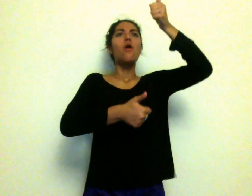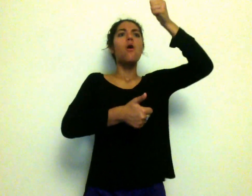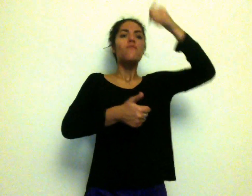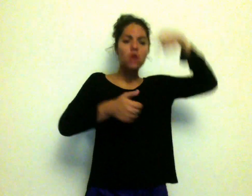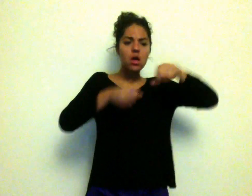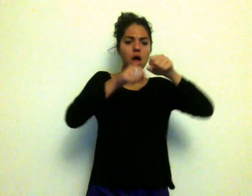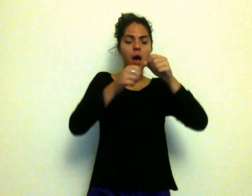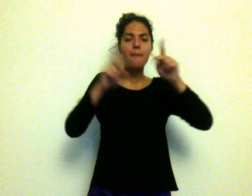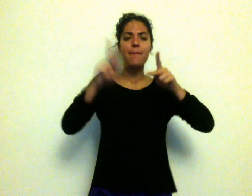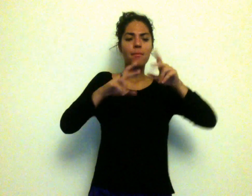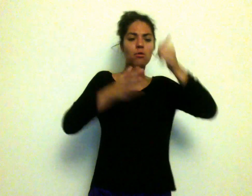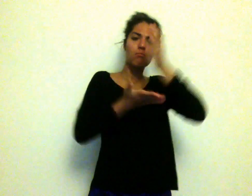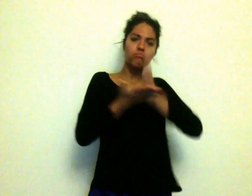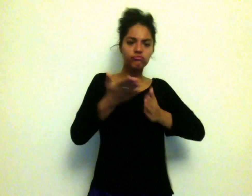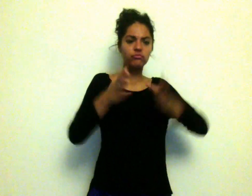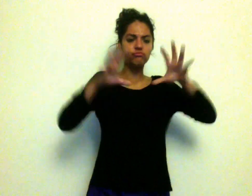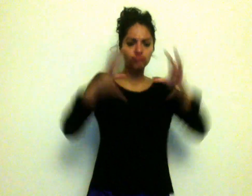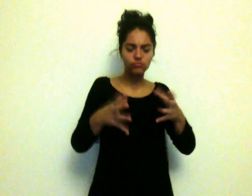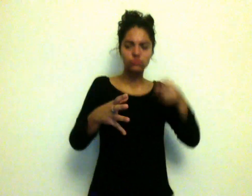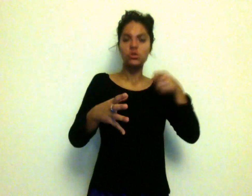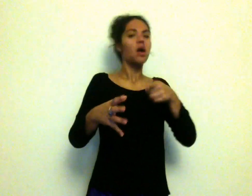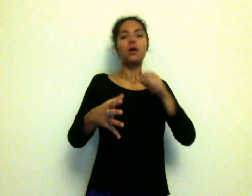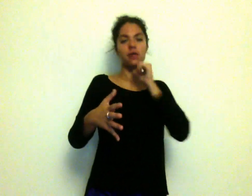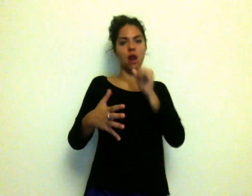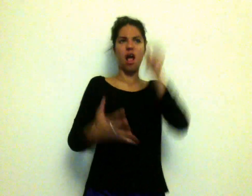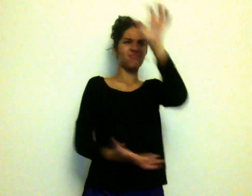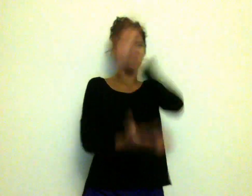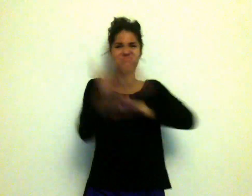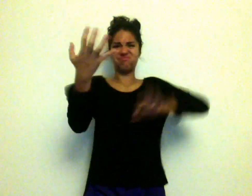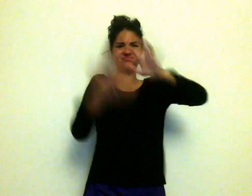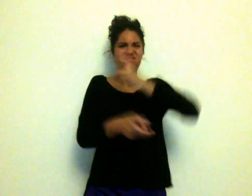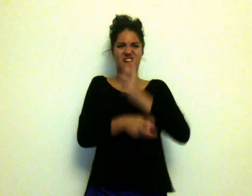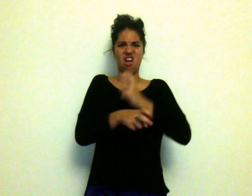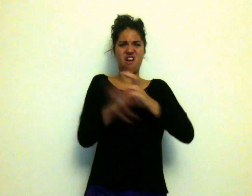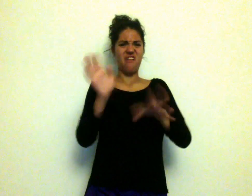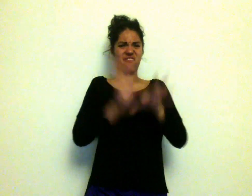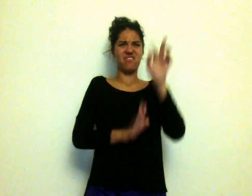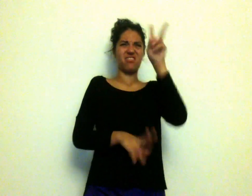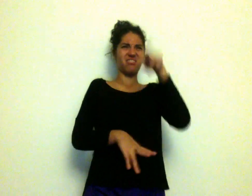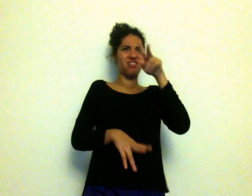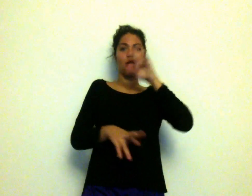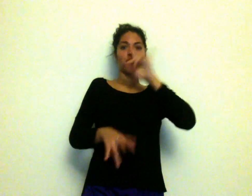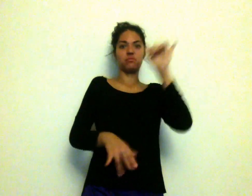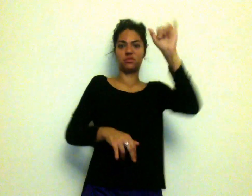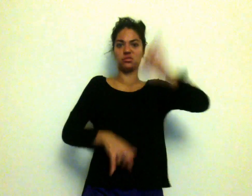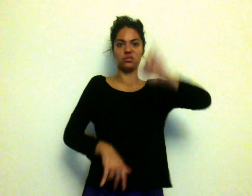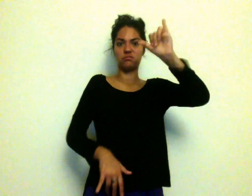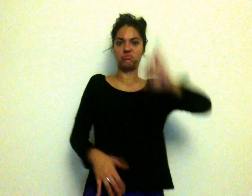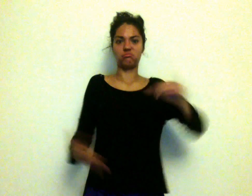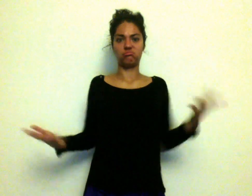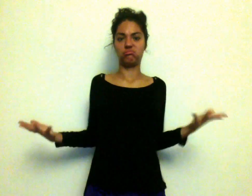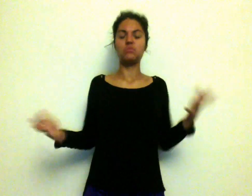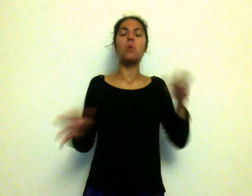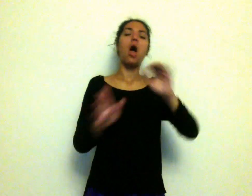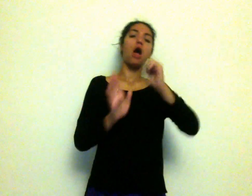autonomously in his own way. An illustration shouldn't be hard to find. You're sitting in a society that is an autonomous